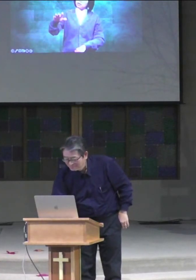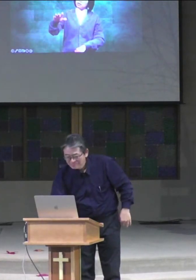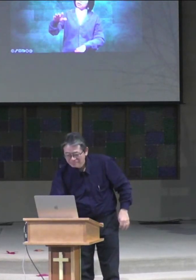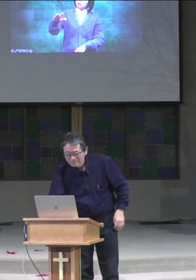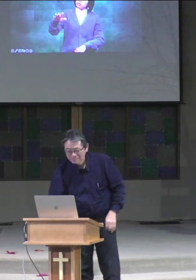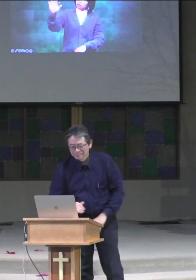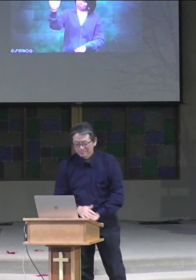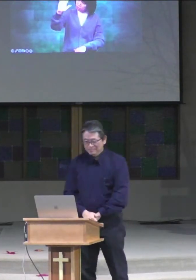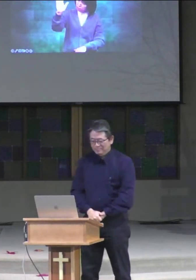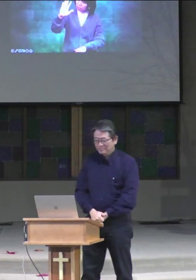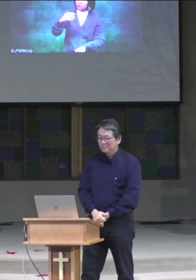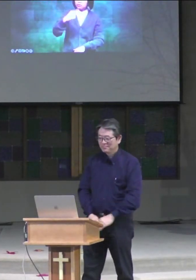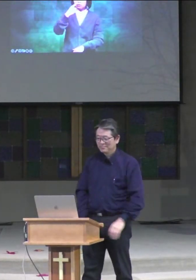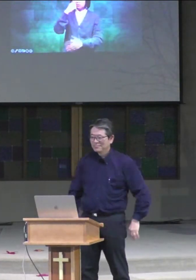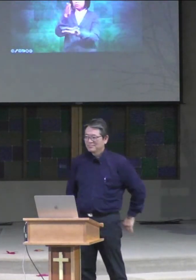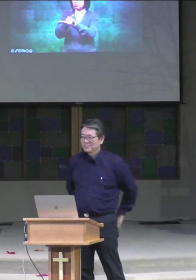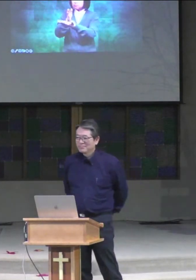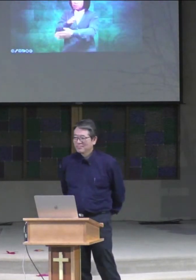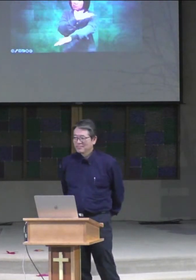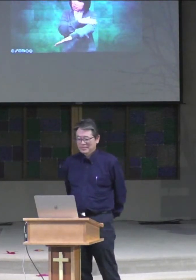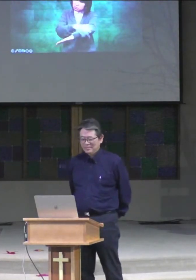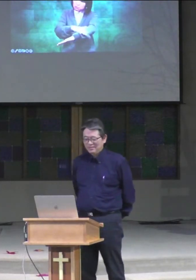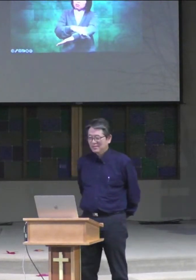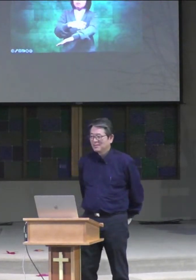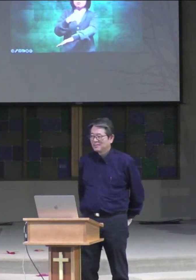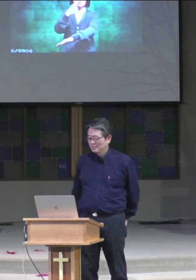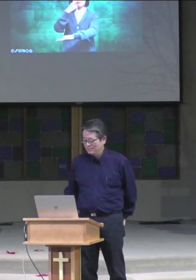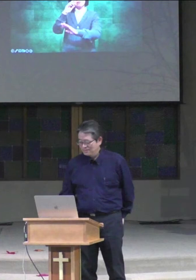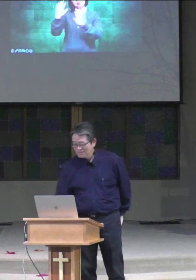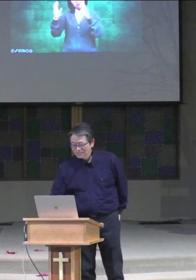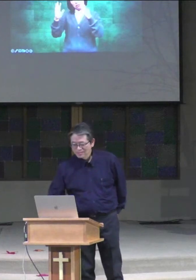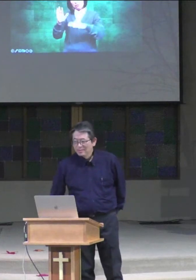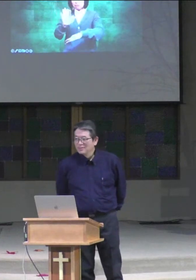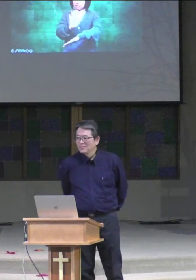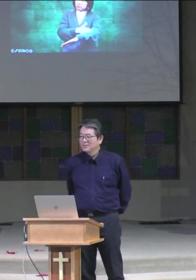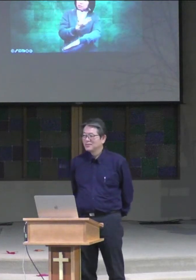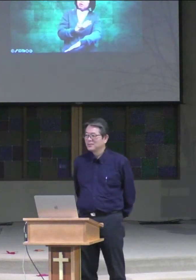am slow of speech, slow of speech and slow of tongue.